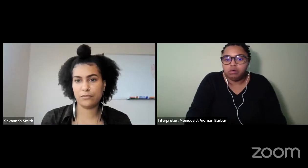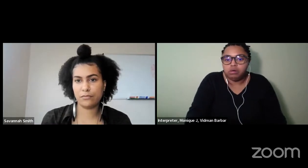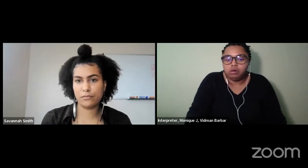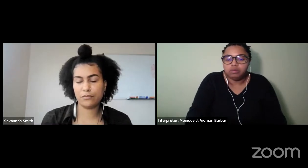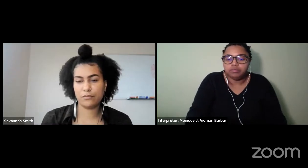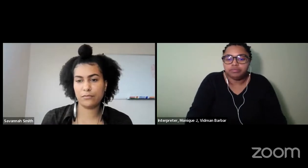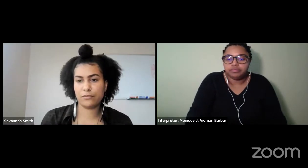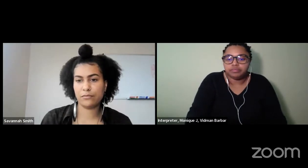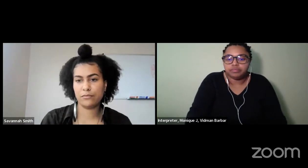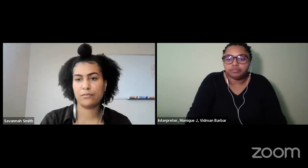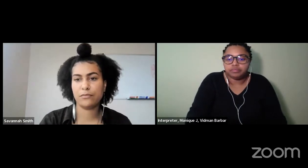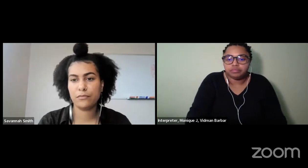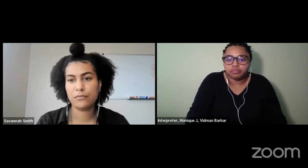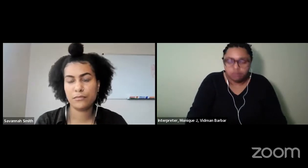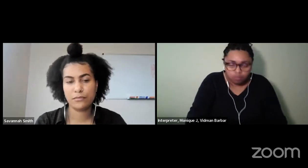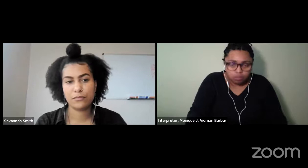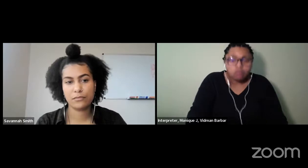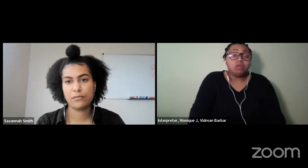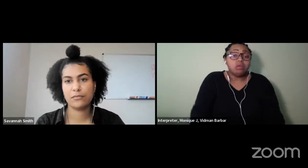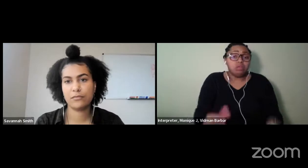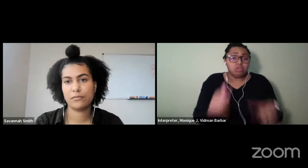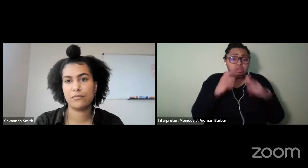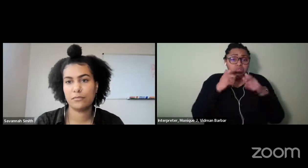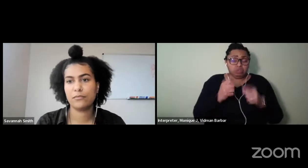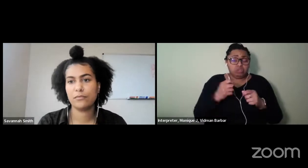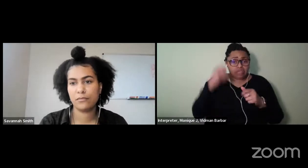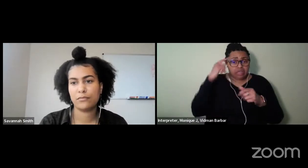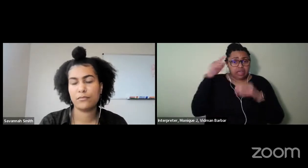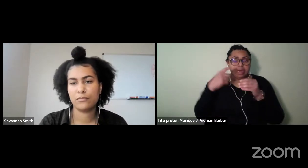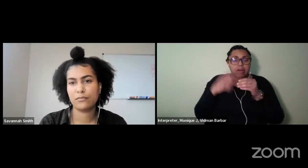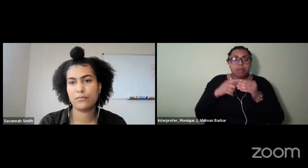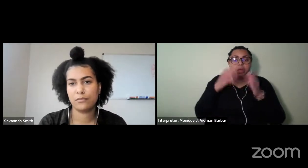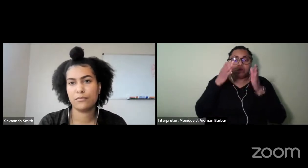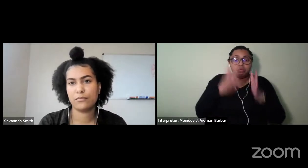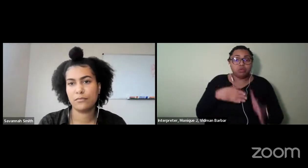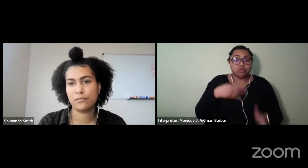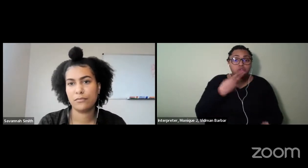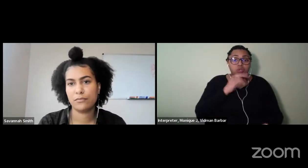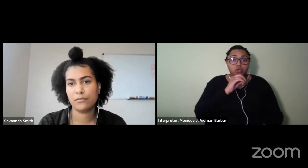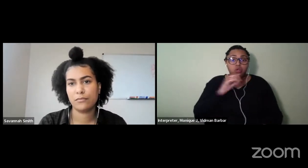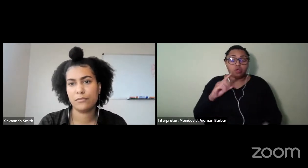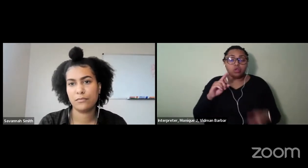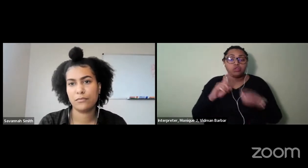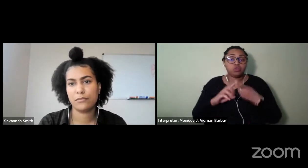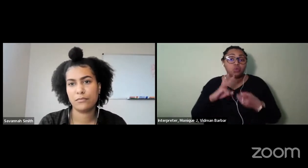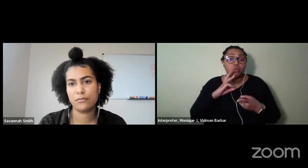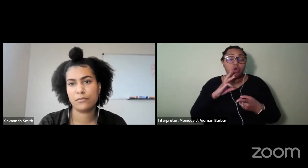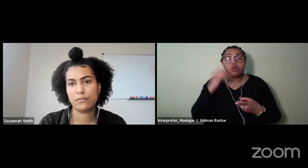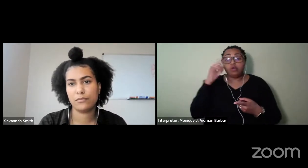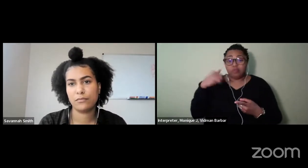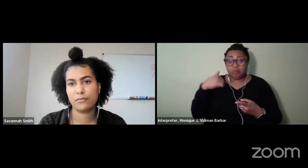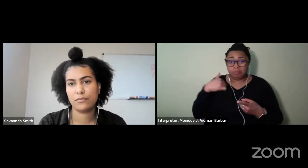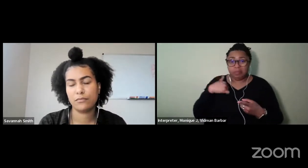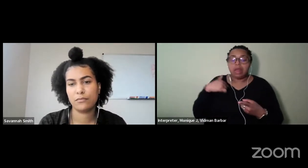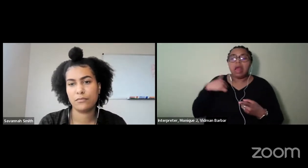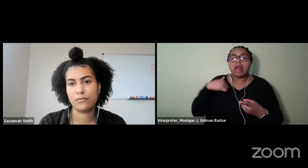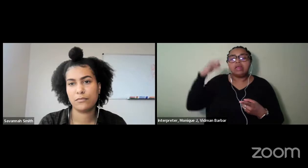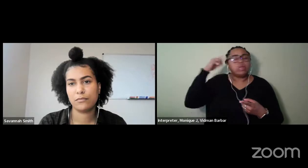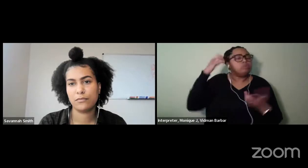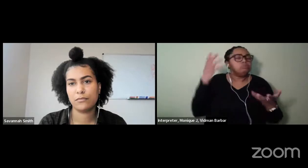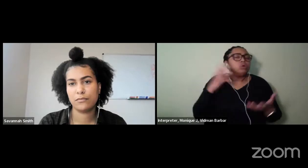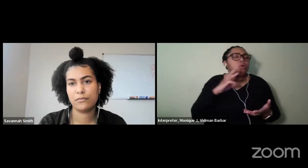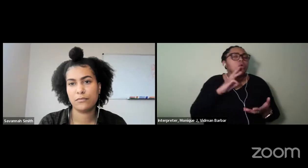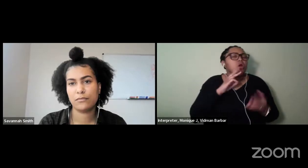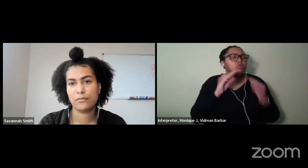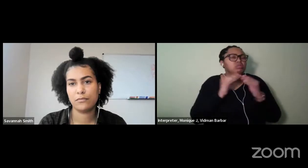I think that's interesting, thinking about personhood to water. For me, I think, I don't know, water is just more